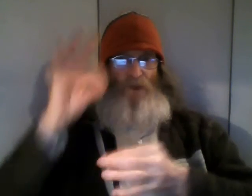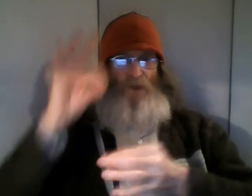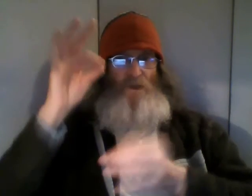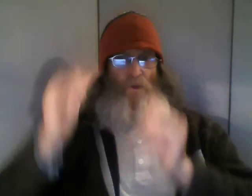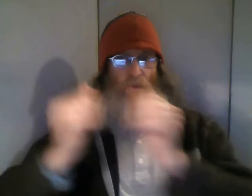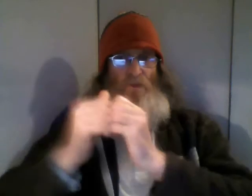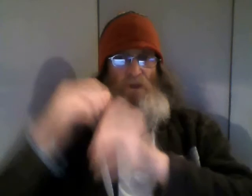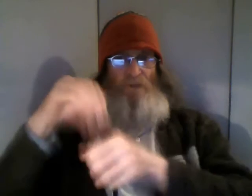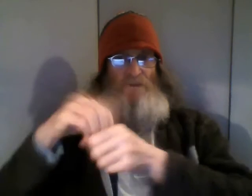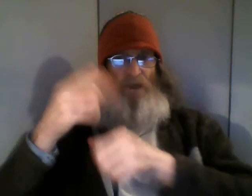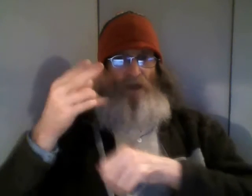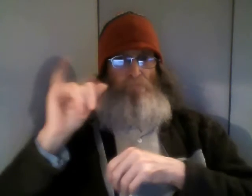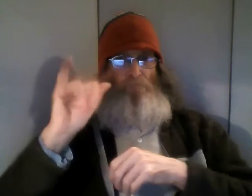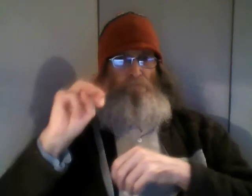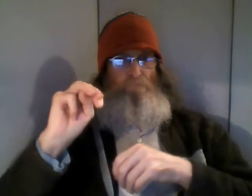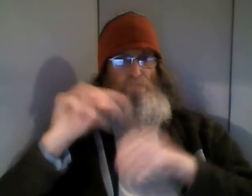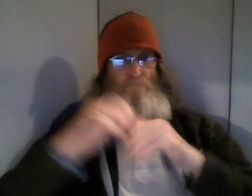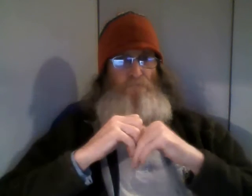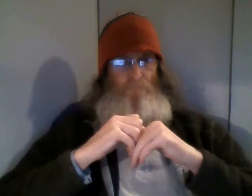discretion is advised.